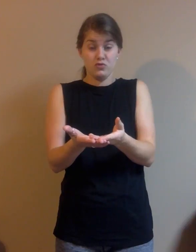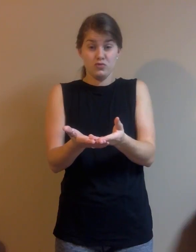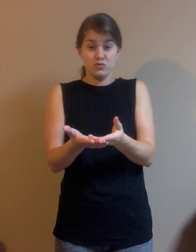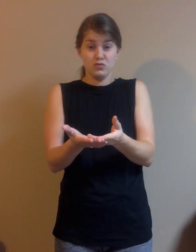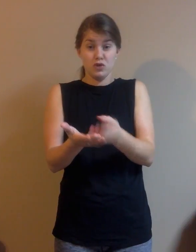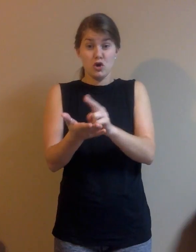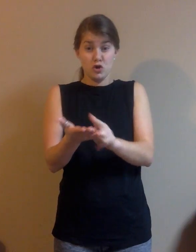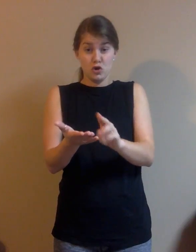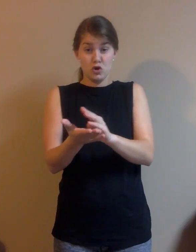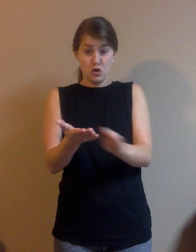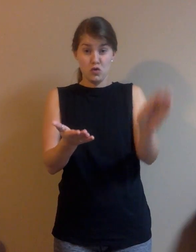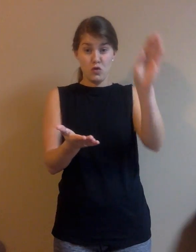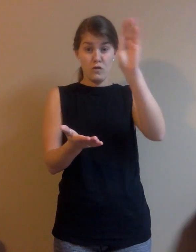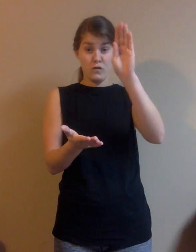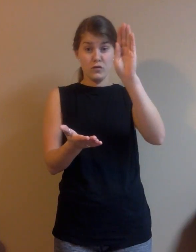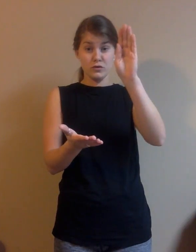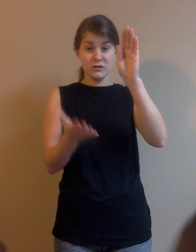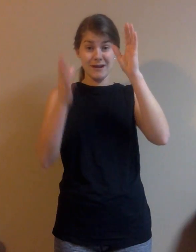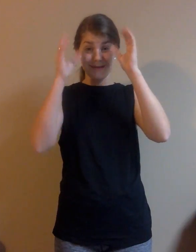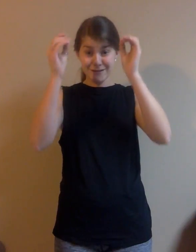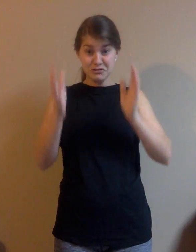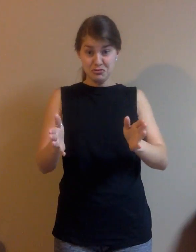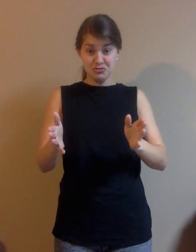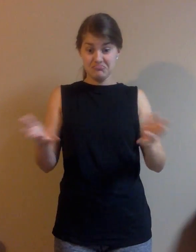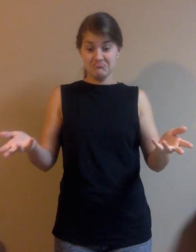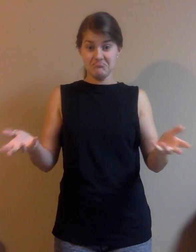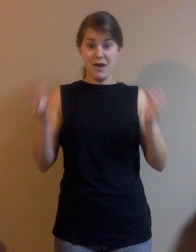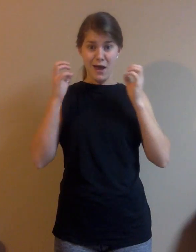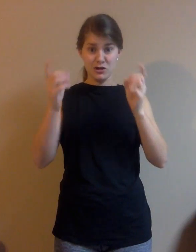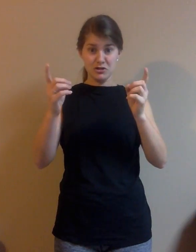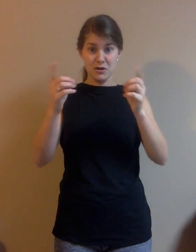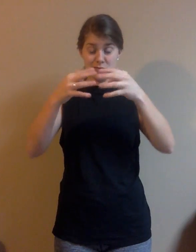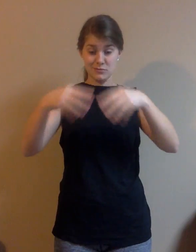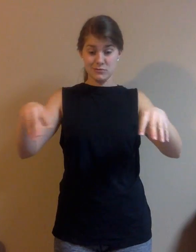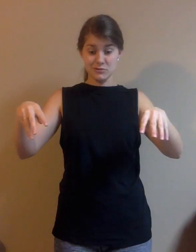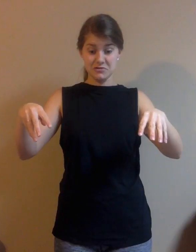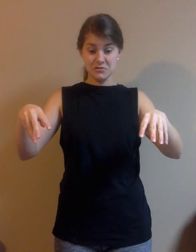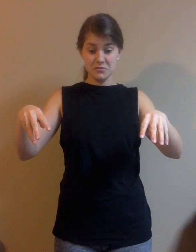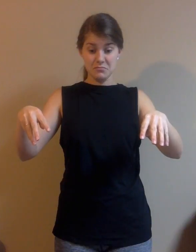people who come out the top. And I used to be one. So there. You know.